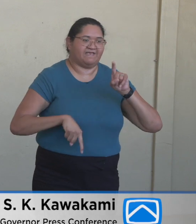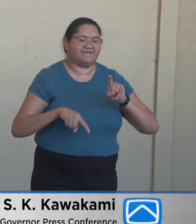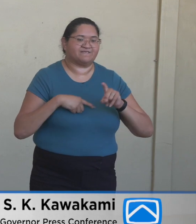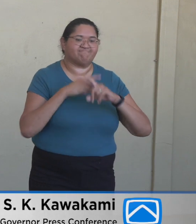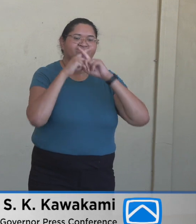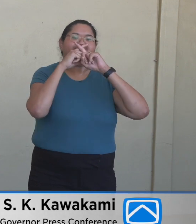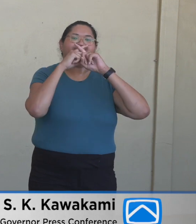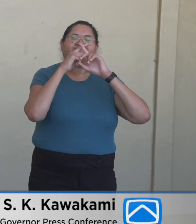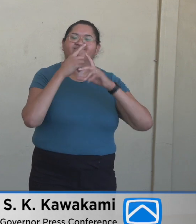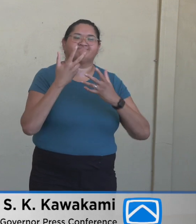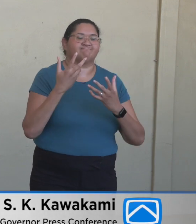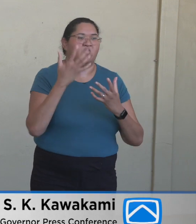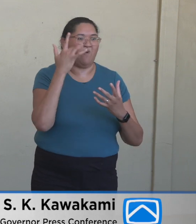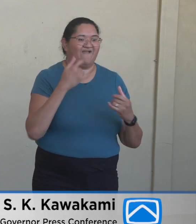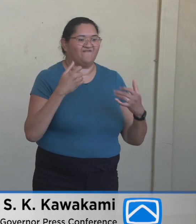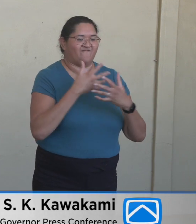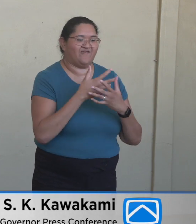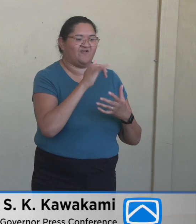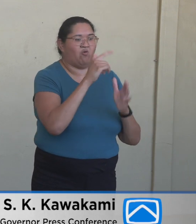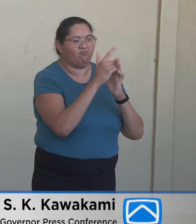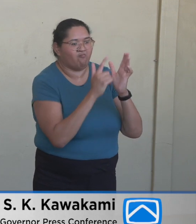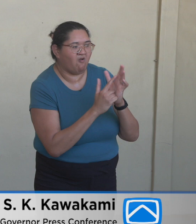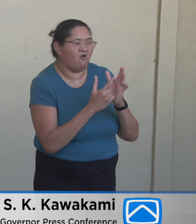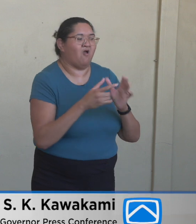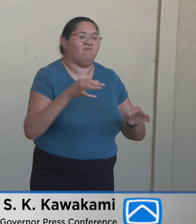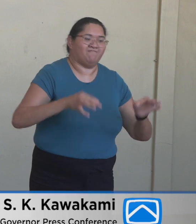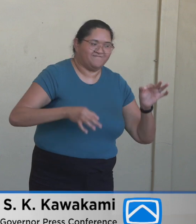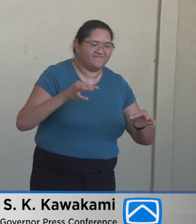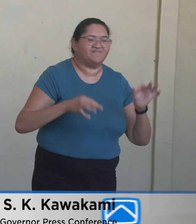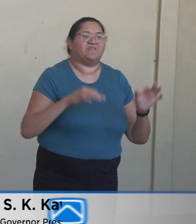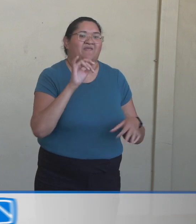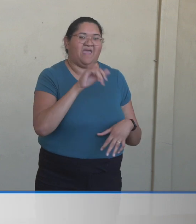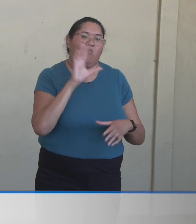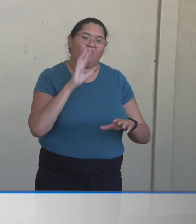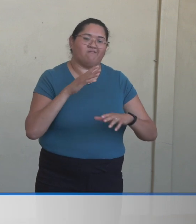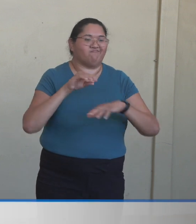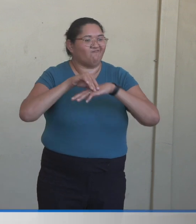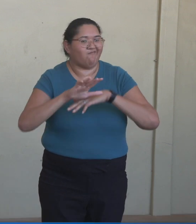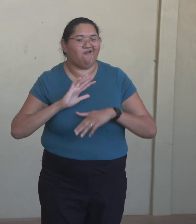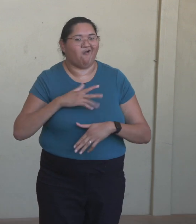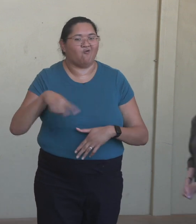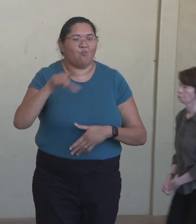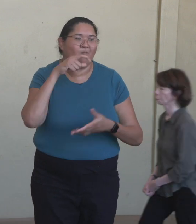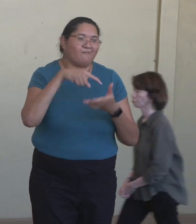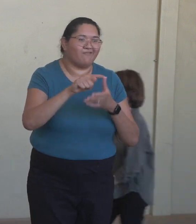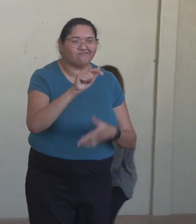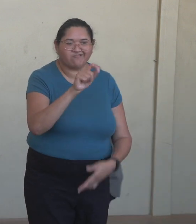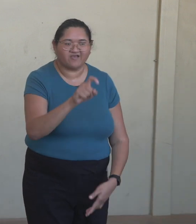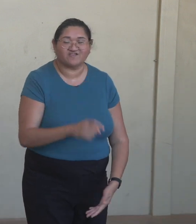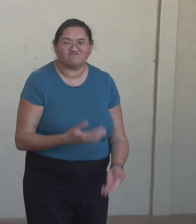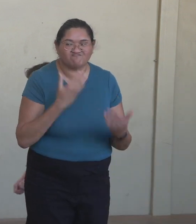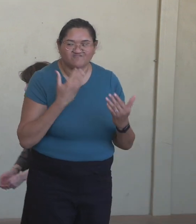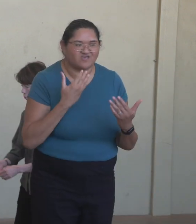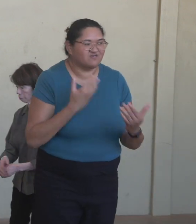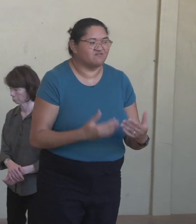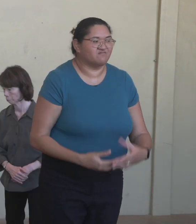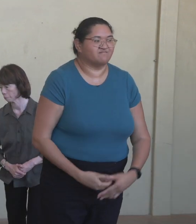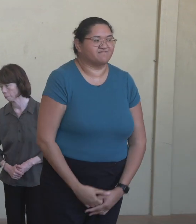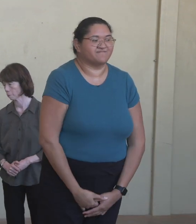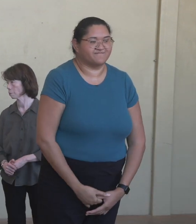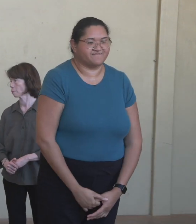shackled because of the fear of litigation and what that would mean to our taxpayers. Thank you.